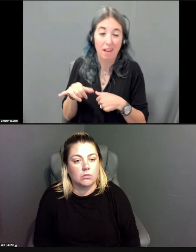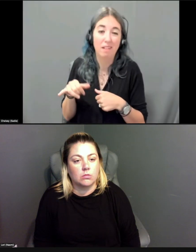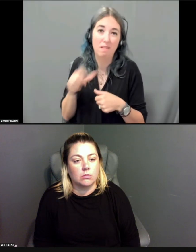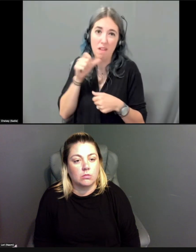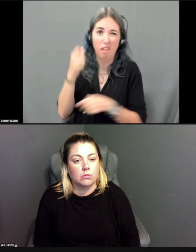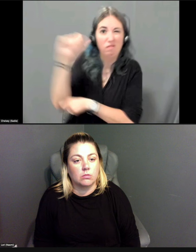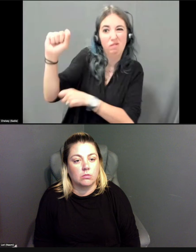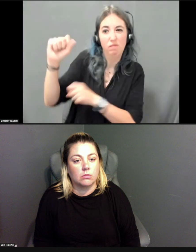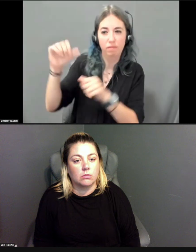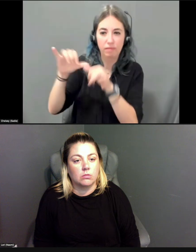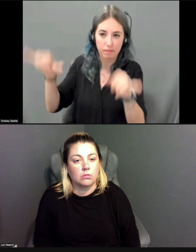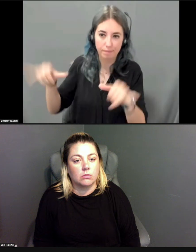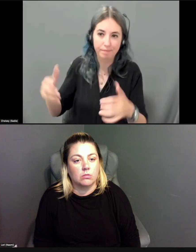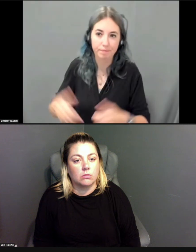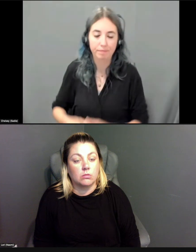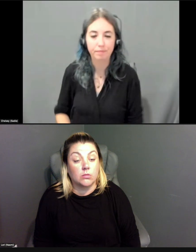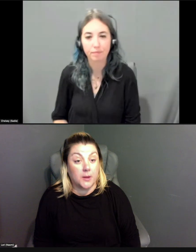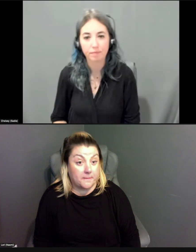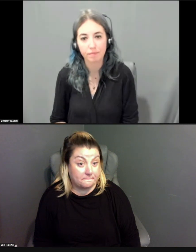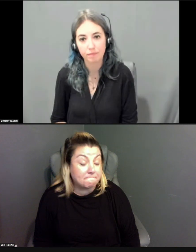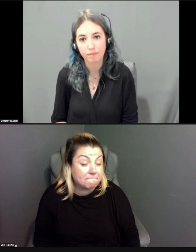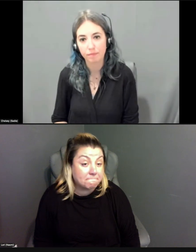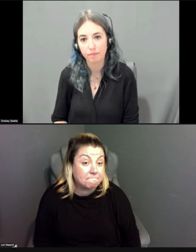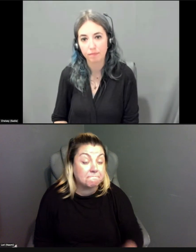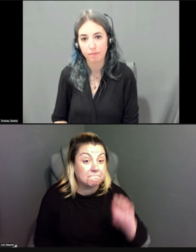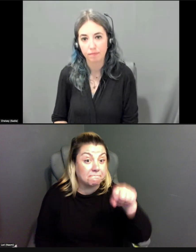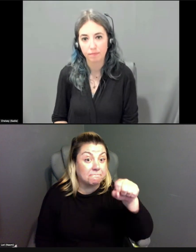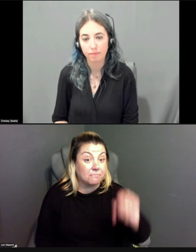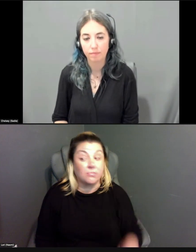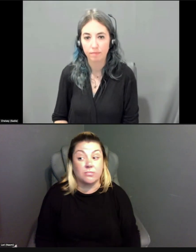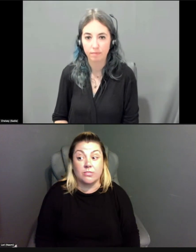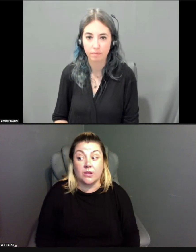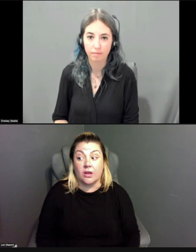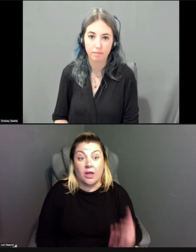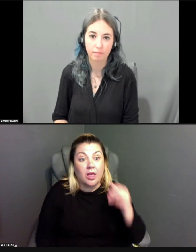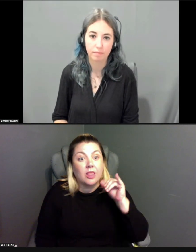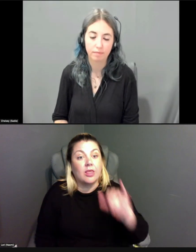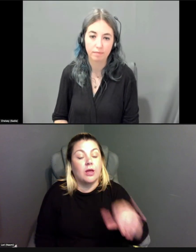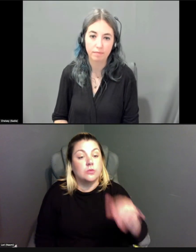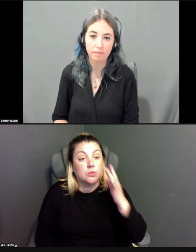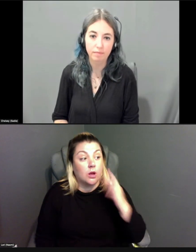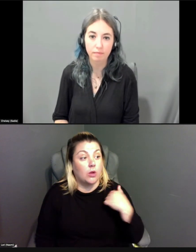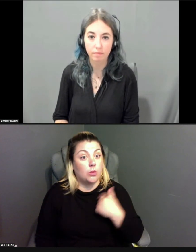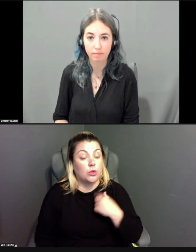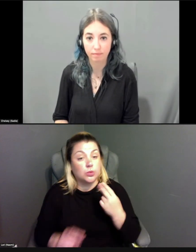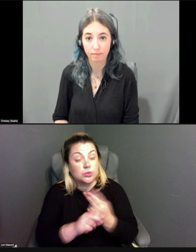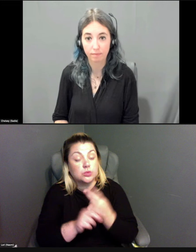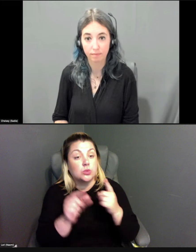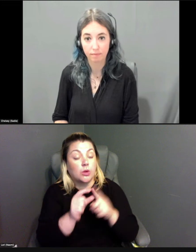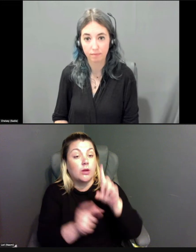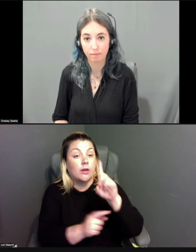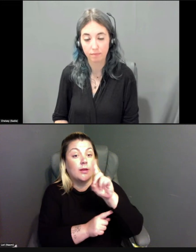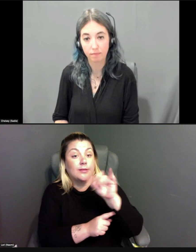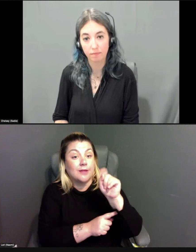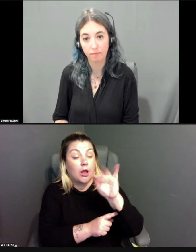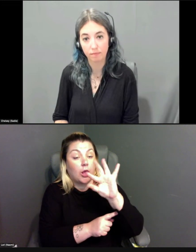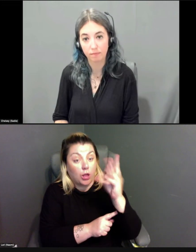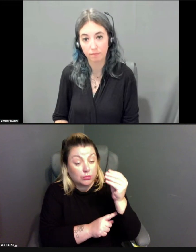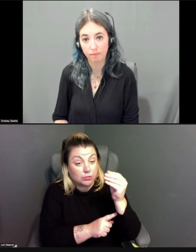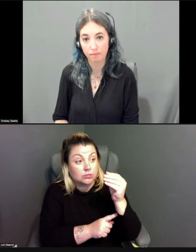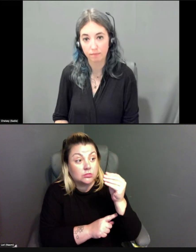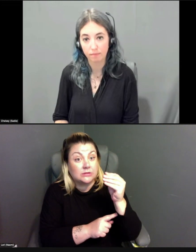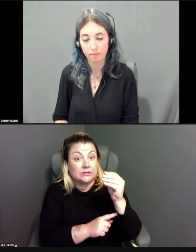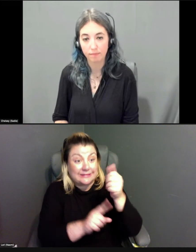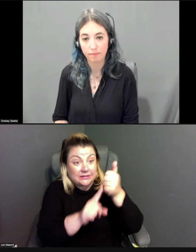of the reasons why when we talk about diet culture, we talk about it upholding, like both being a system of oppression and upholding